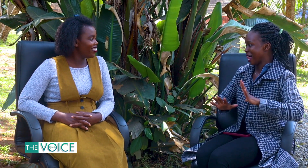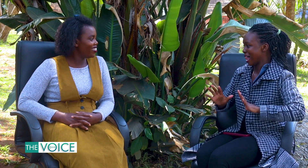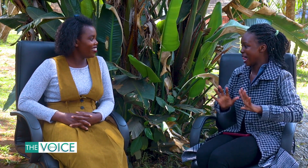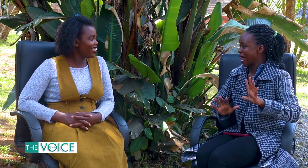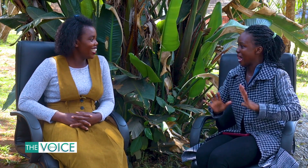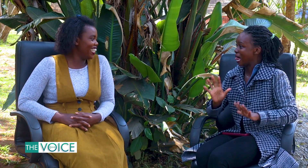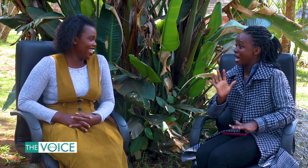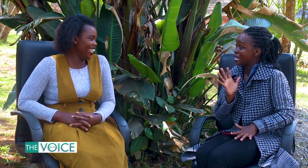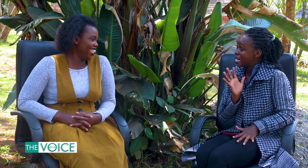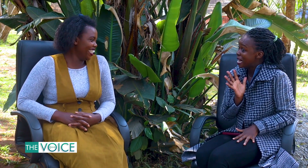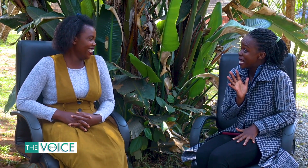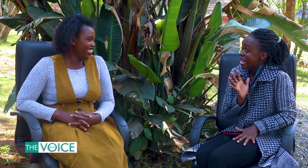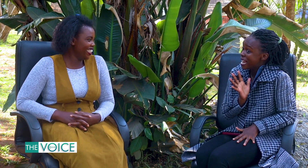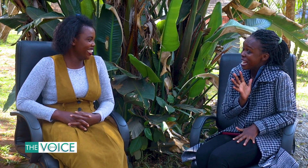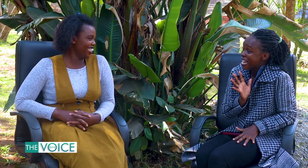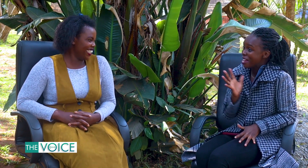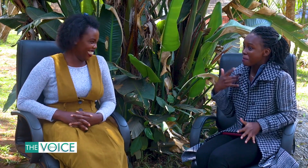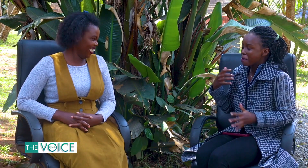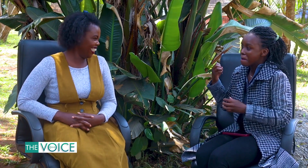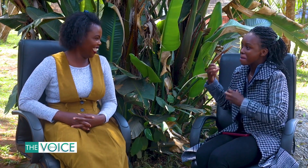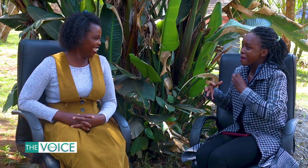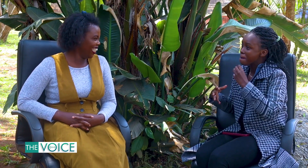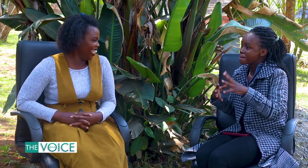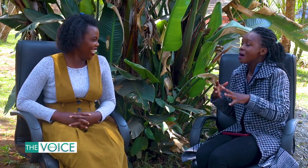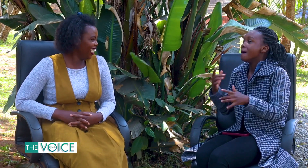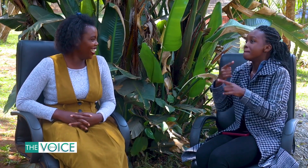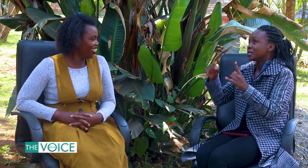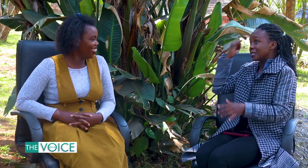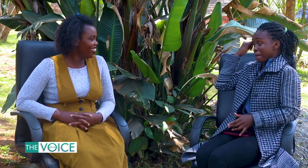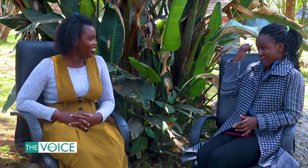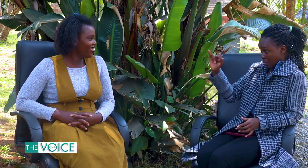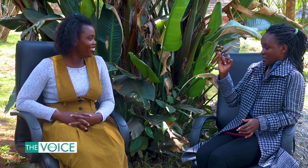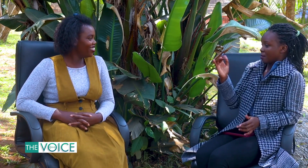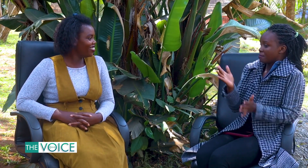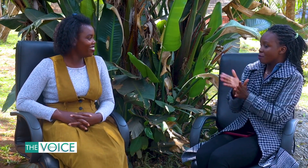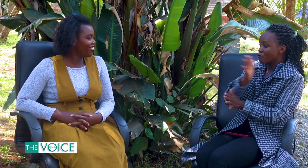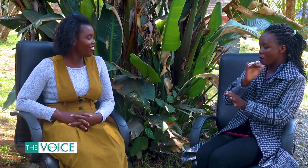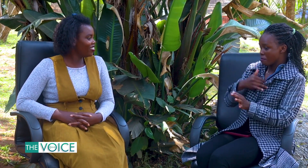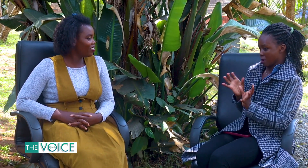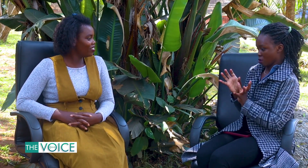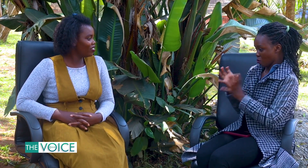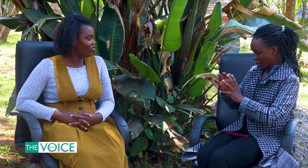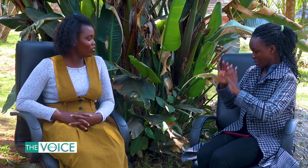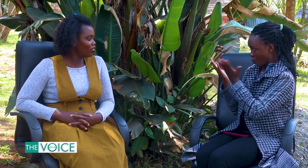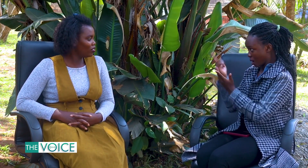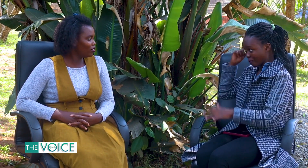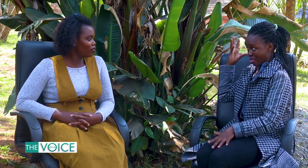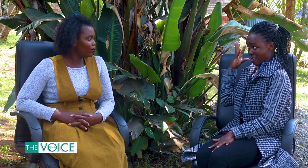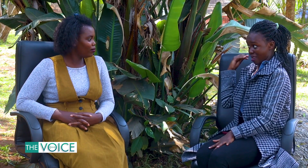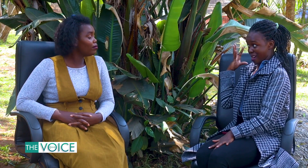at deaf school, I was a bit taken aback, because it was a different world. So you have to remember, I'm from a community